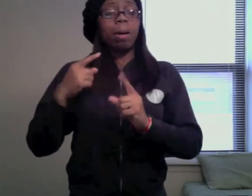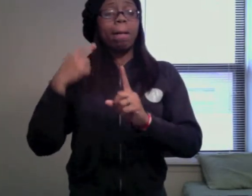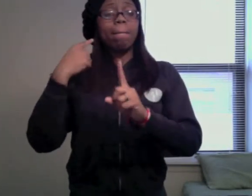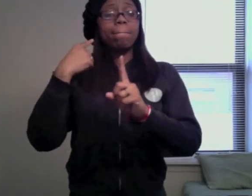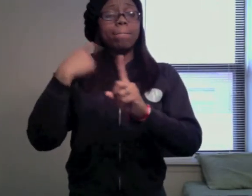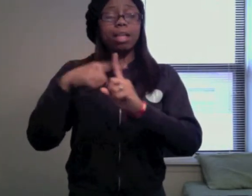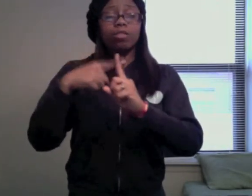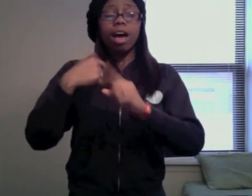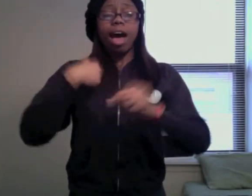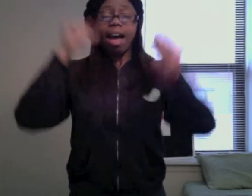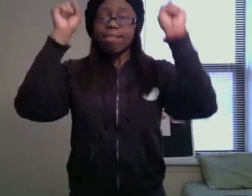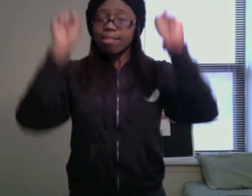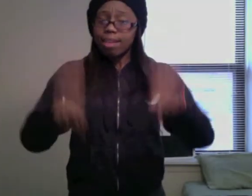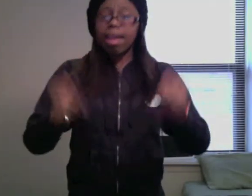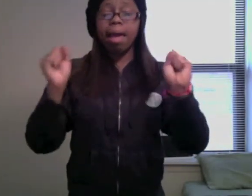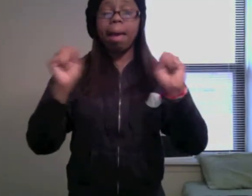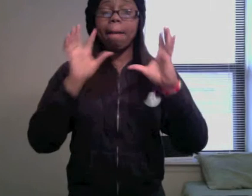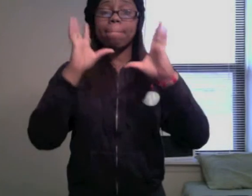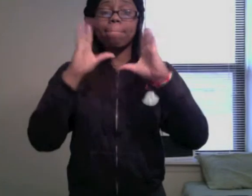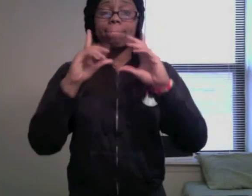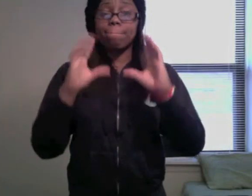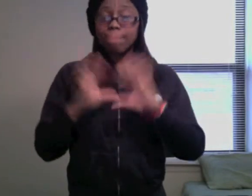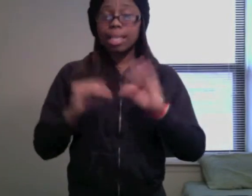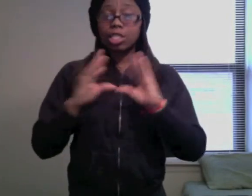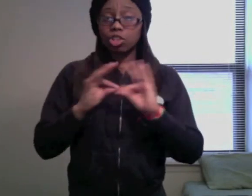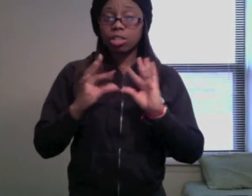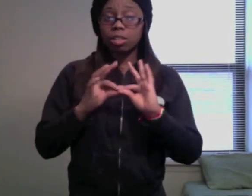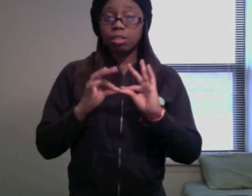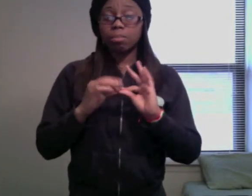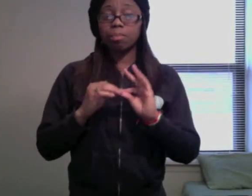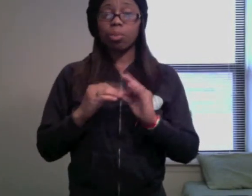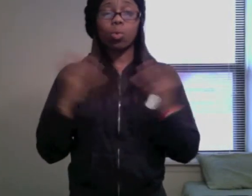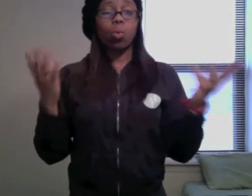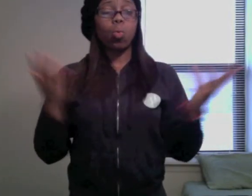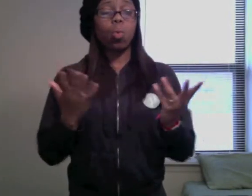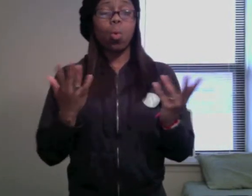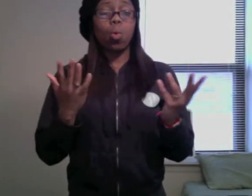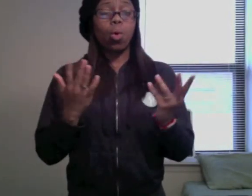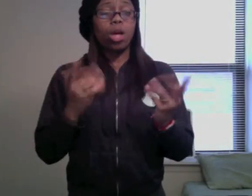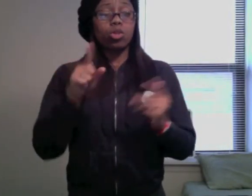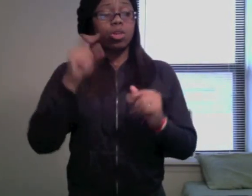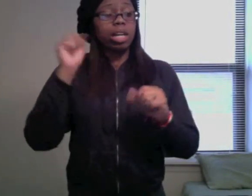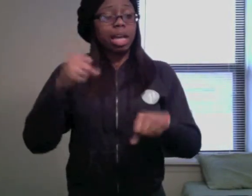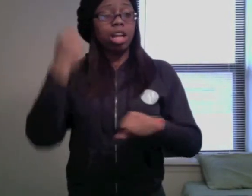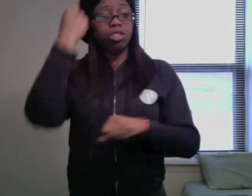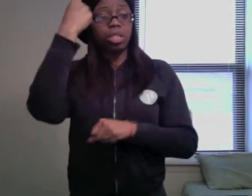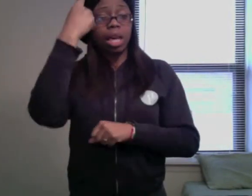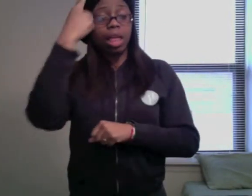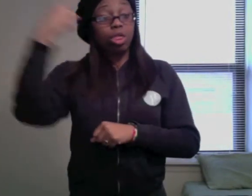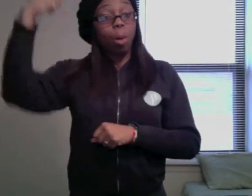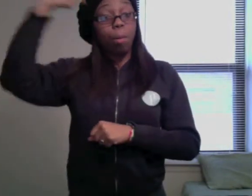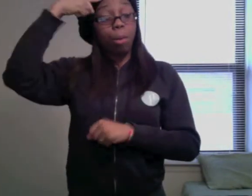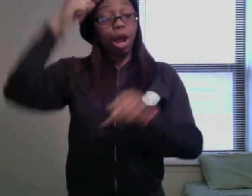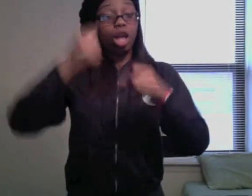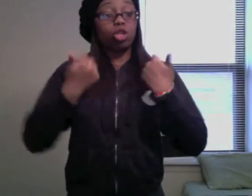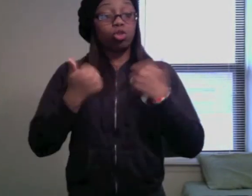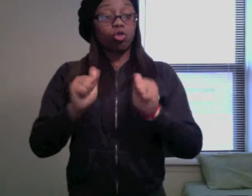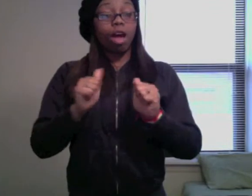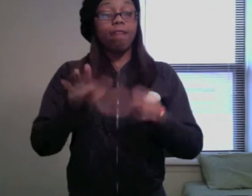messages? Well, one thing to understand is that the brain tries to find answers to the questions posed to it. So if you could